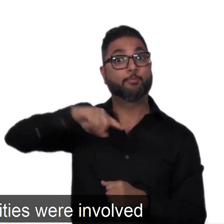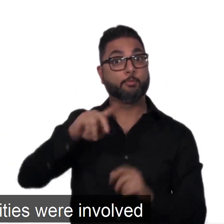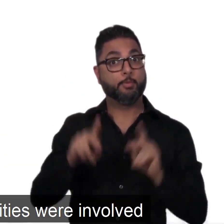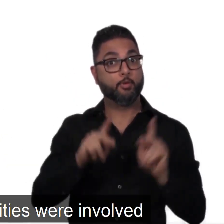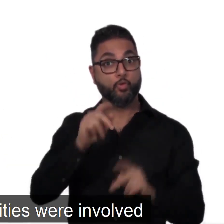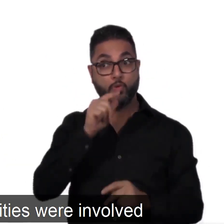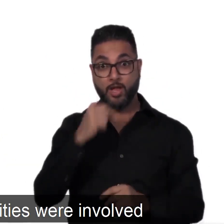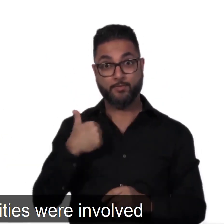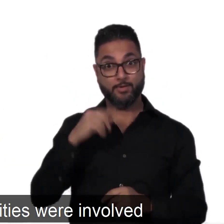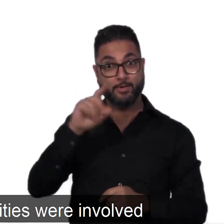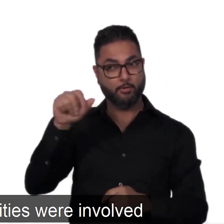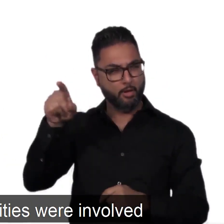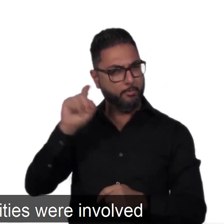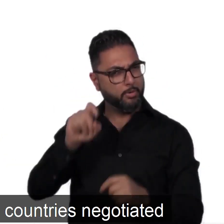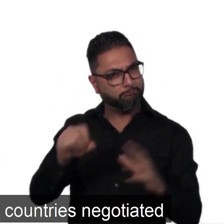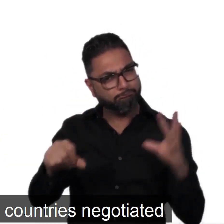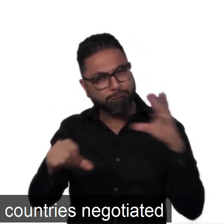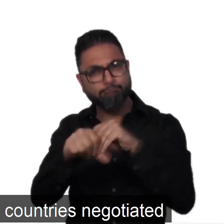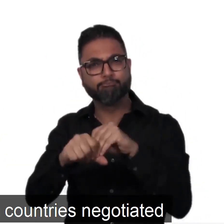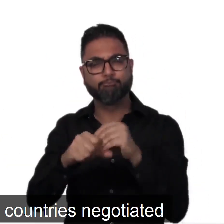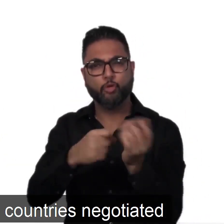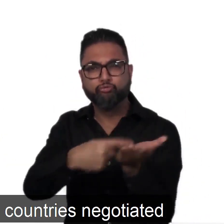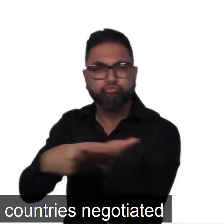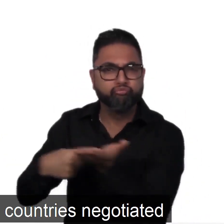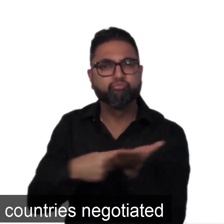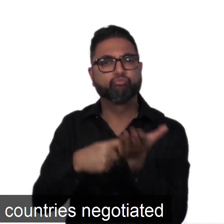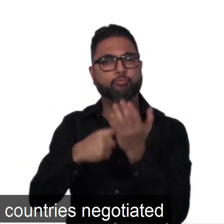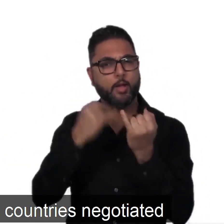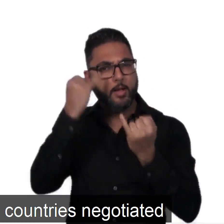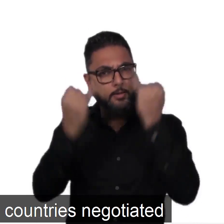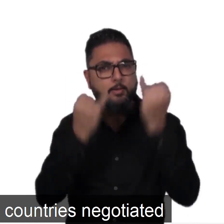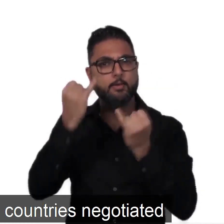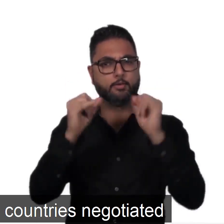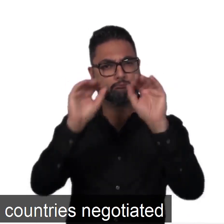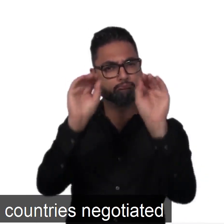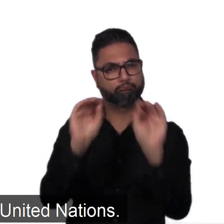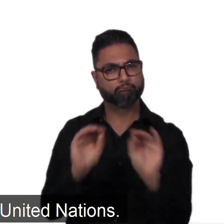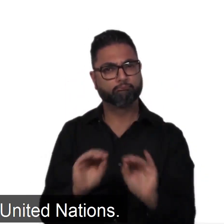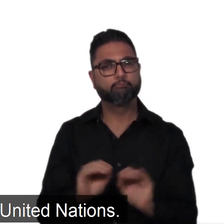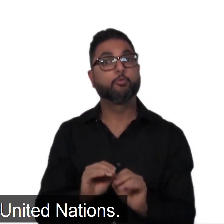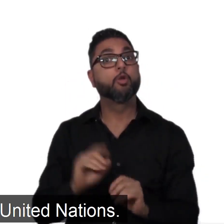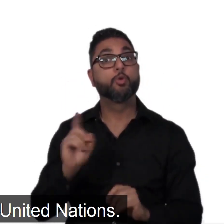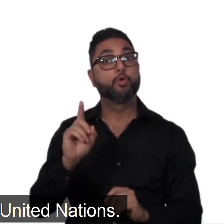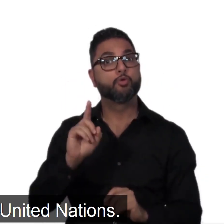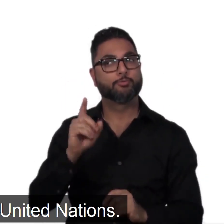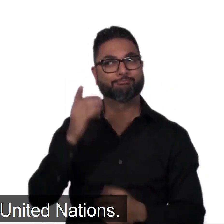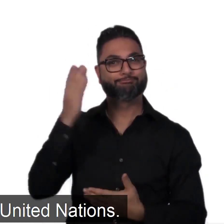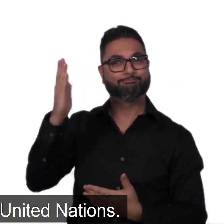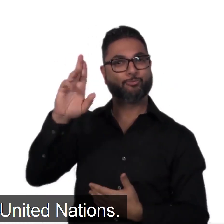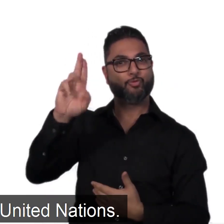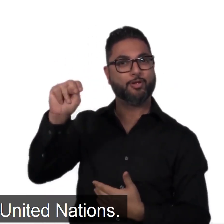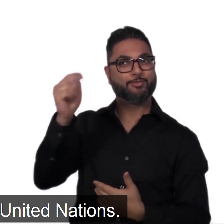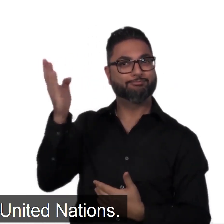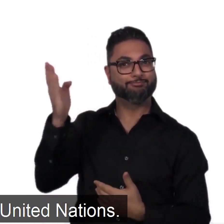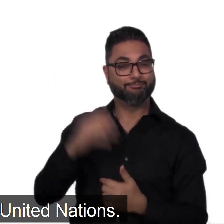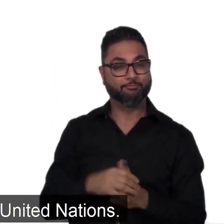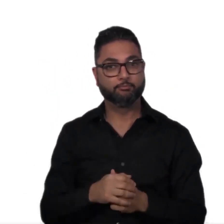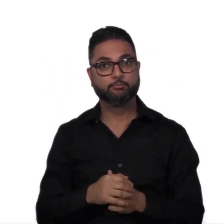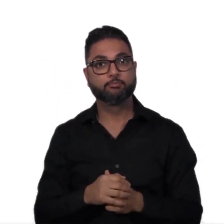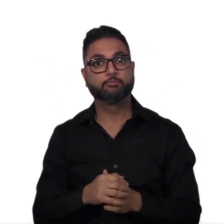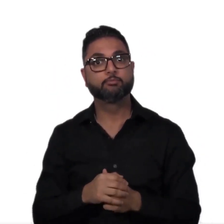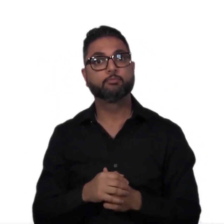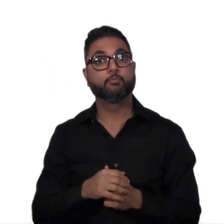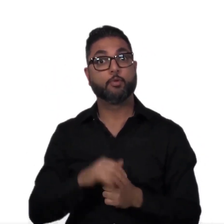Persons with disabilities were involved in the discussions when countries negotiated the CRPD at the United Nations.